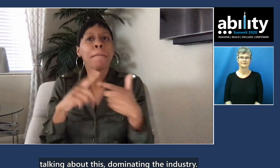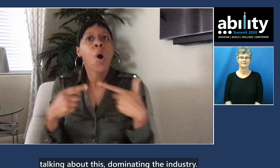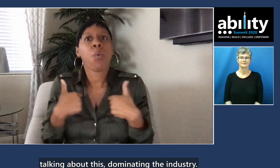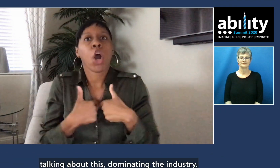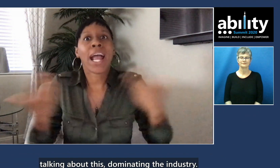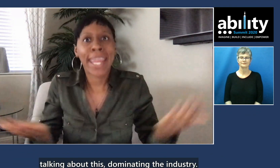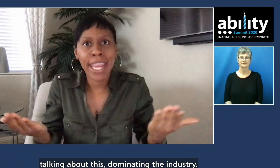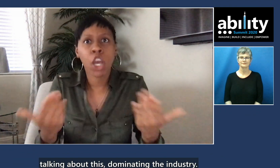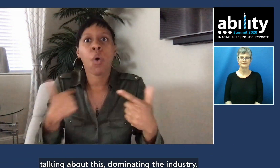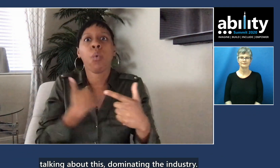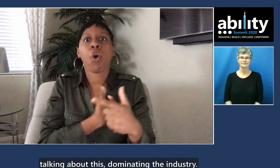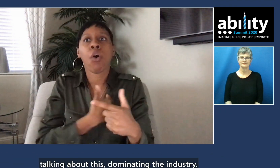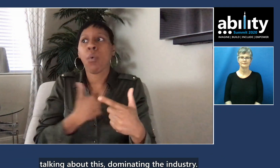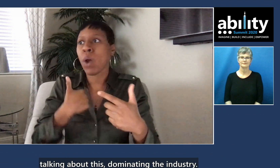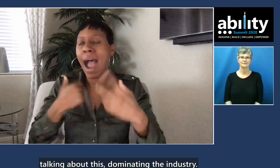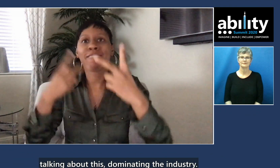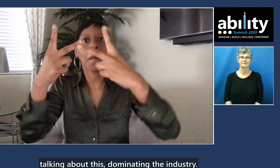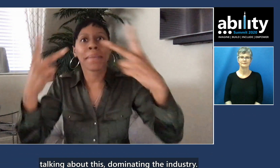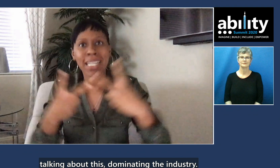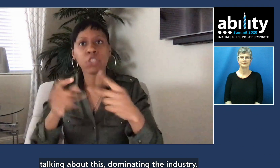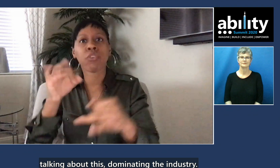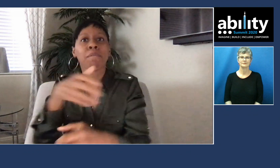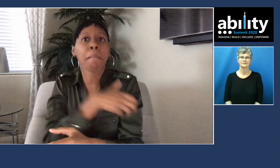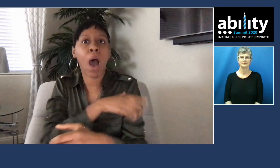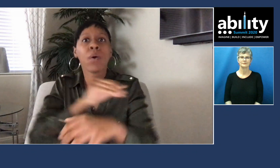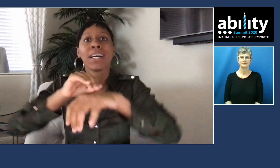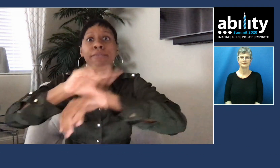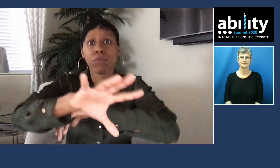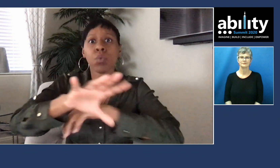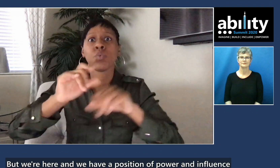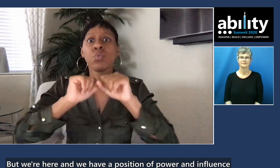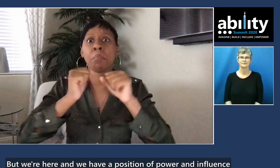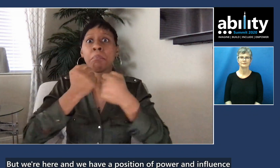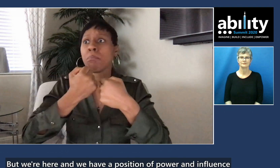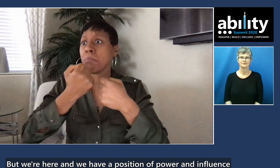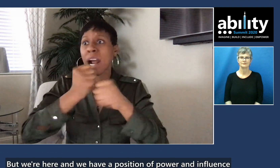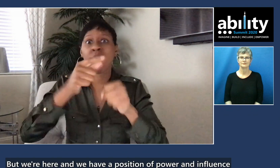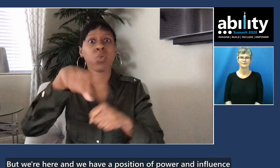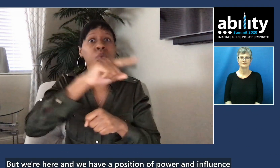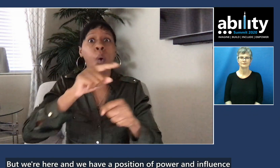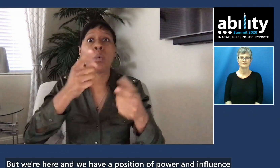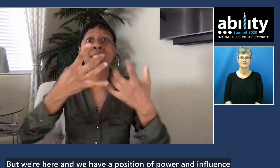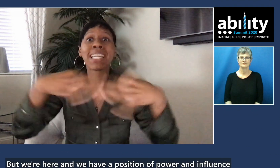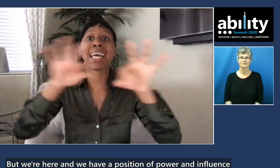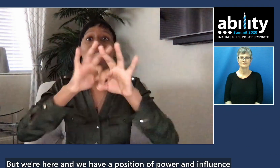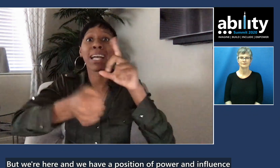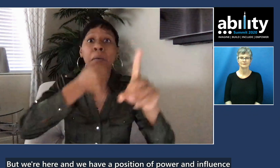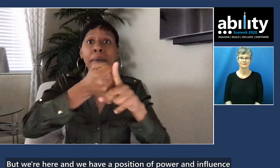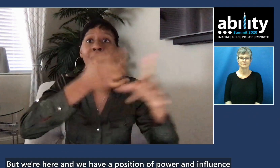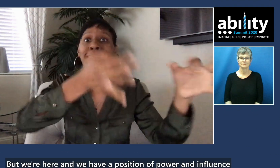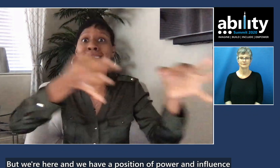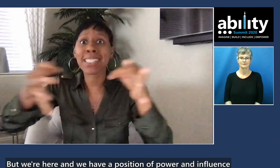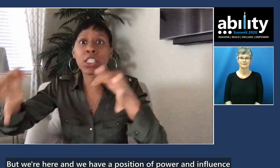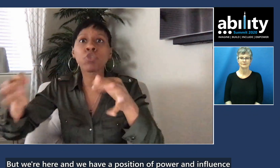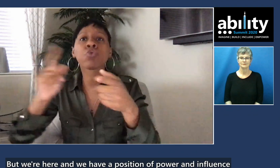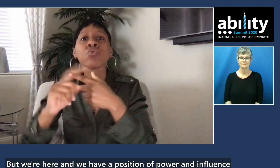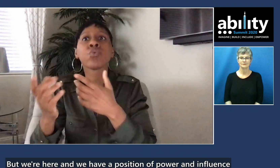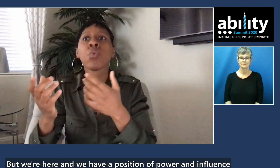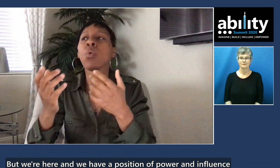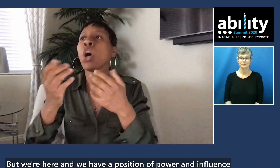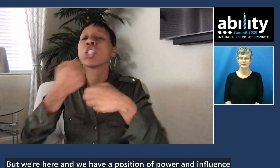dominating the industry. But we're here and we have the position of power and influence and